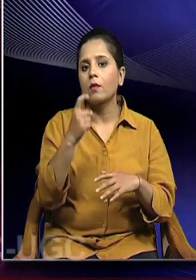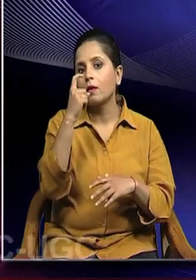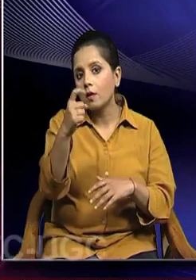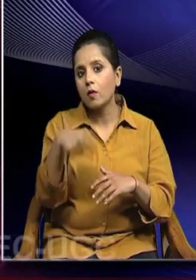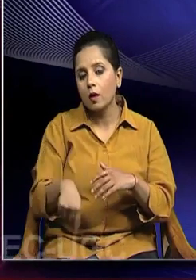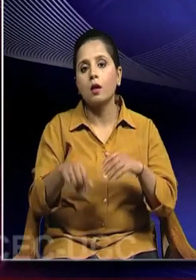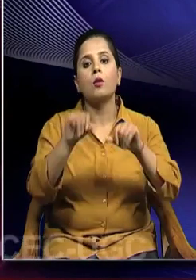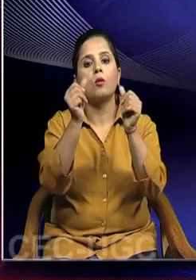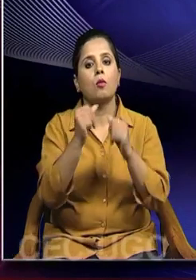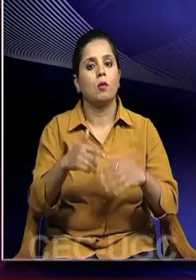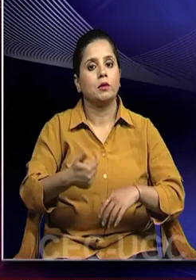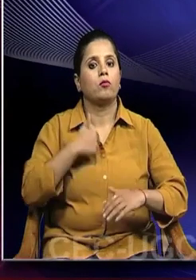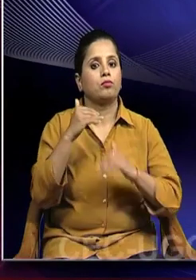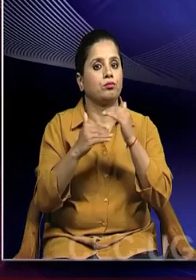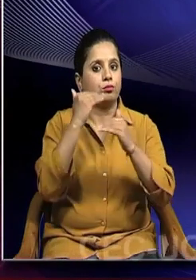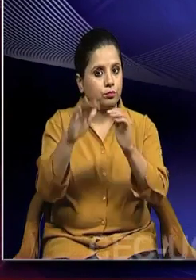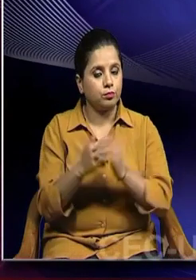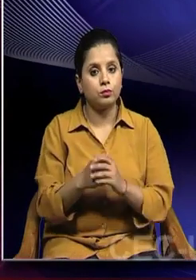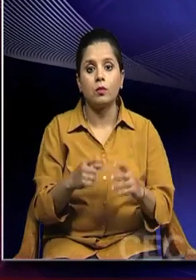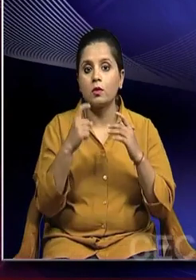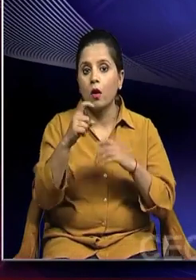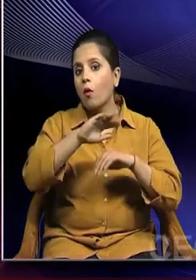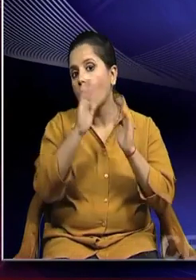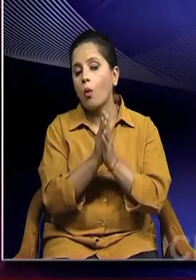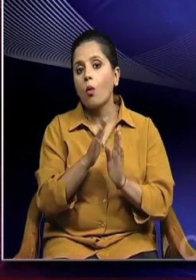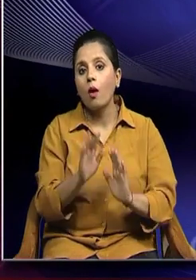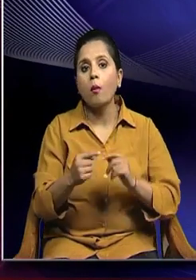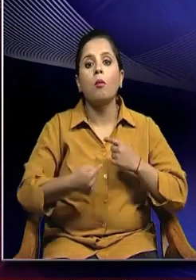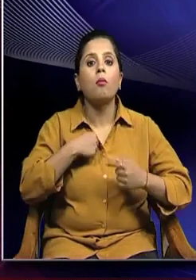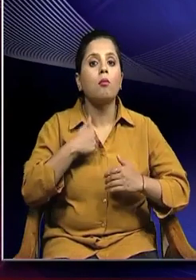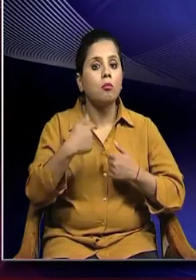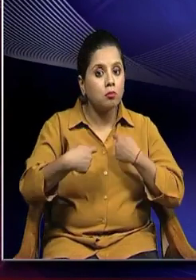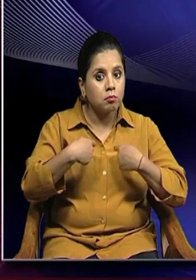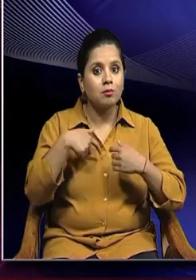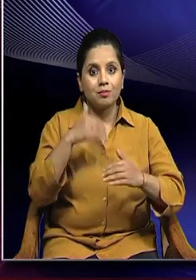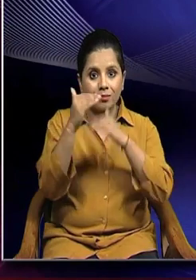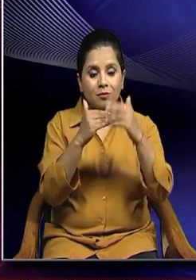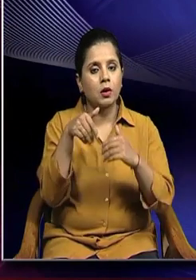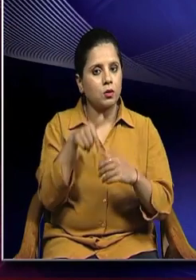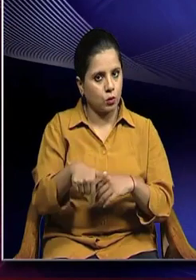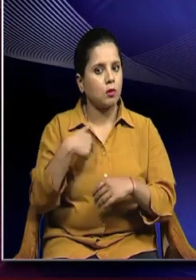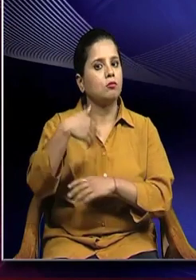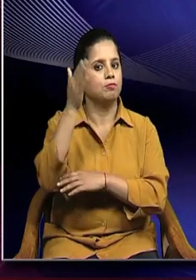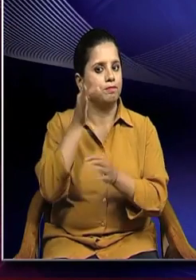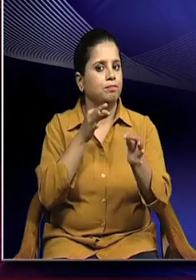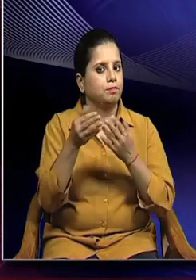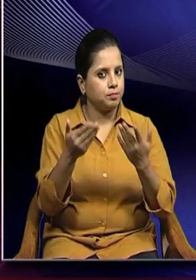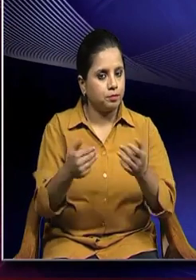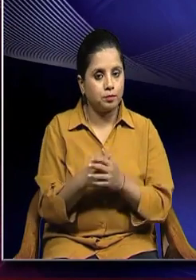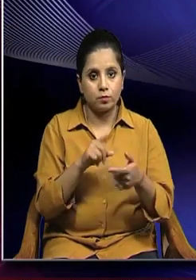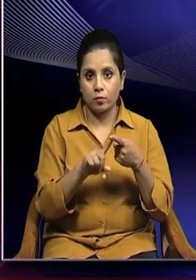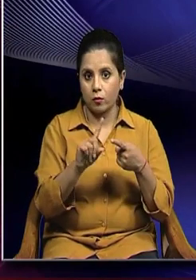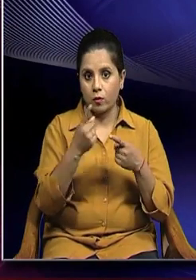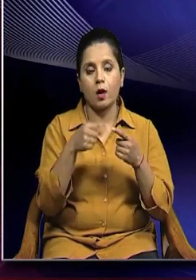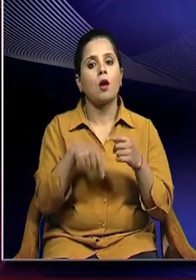of self-development. All those 7 models I will be discussing with you in today's lecture of mine, starting with